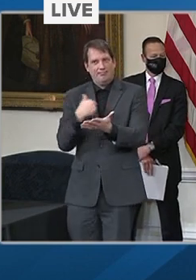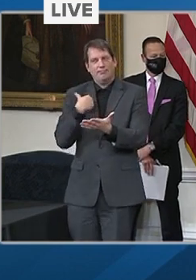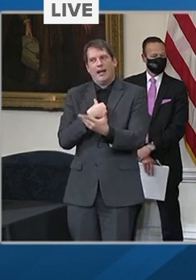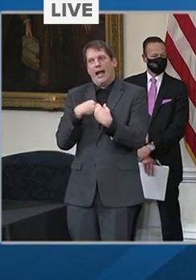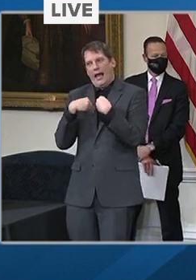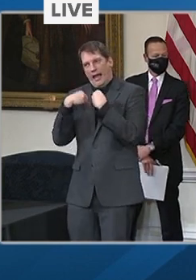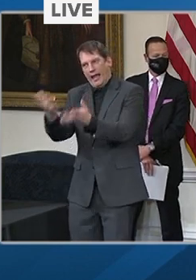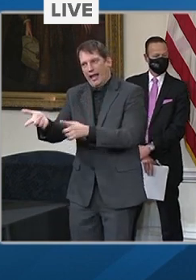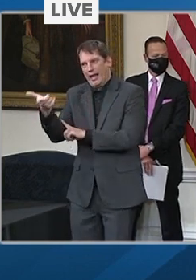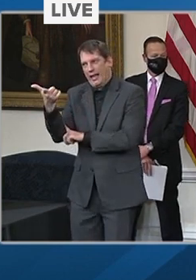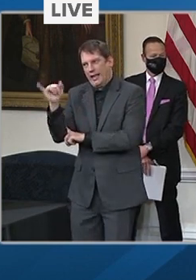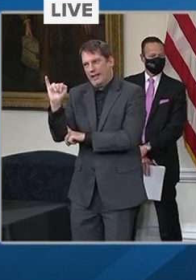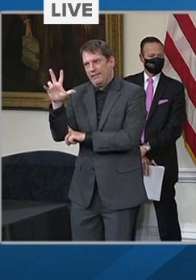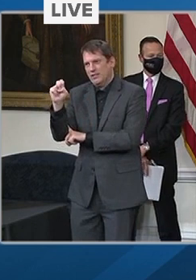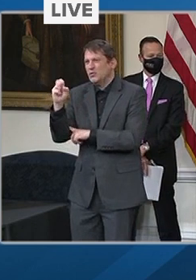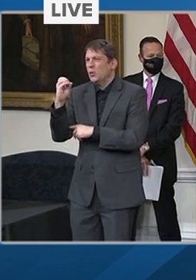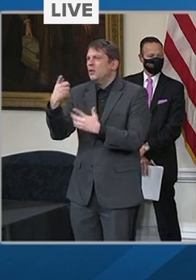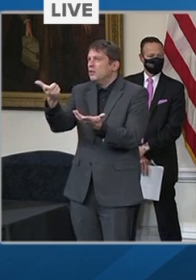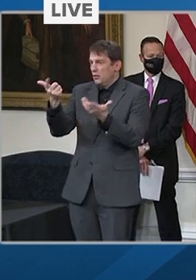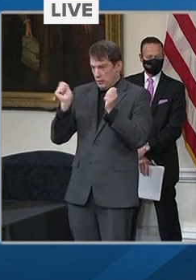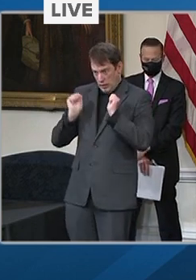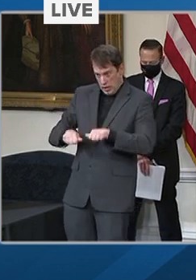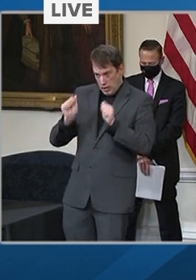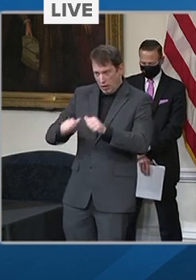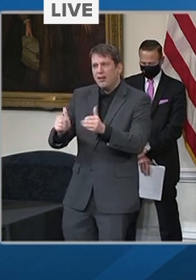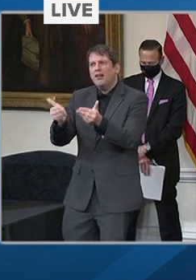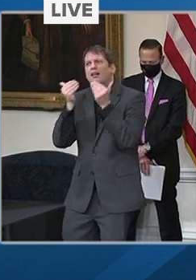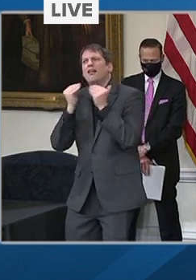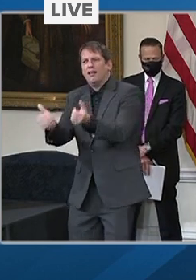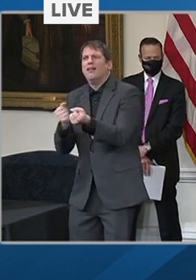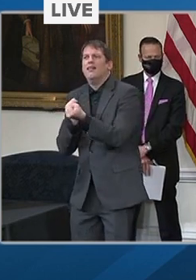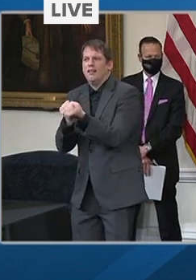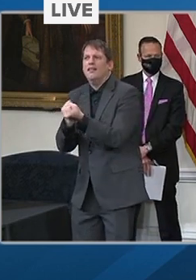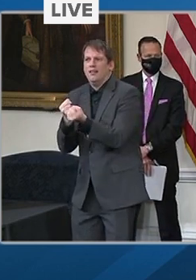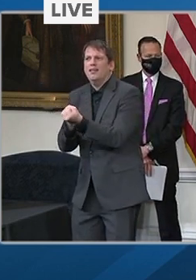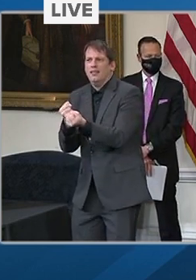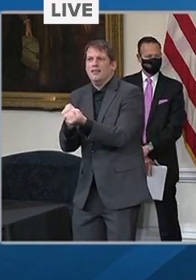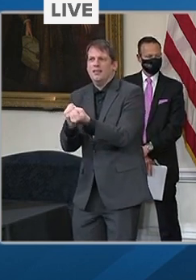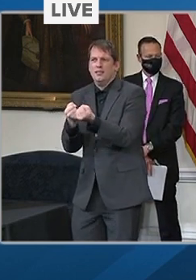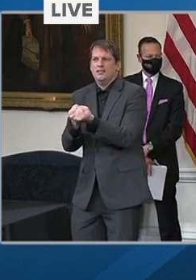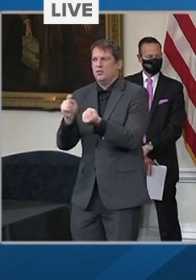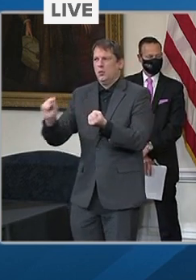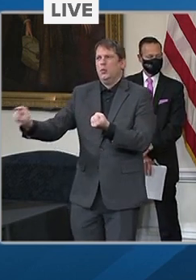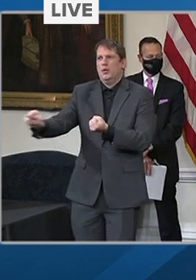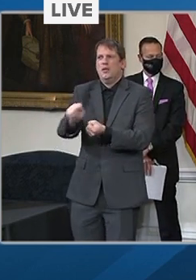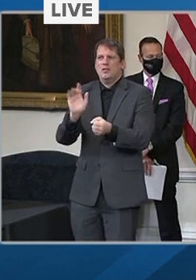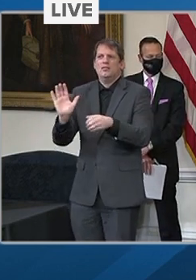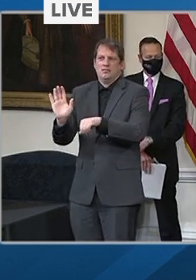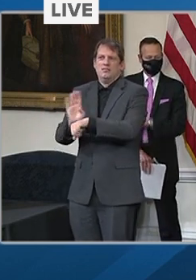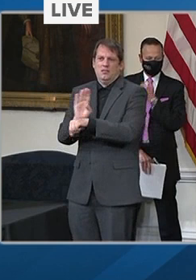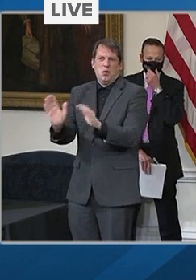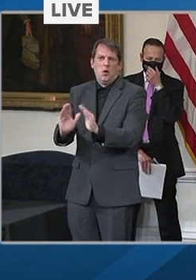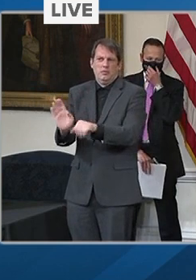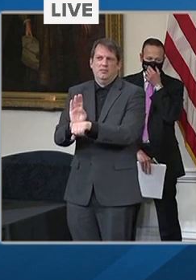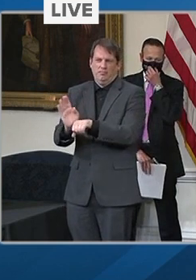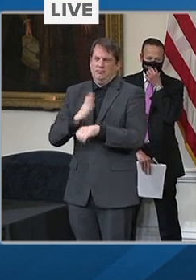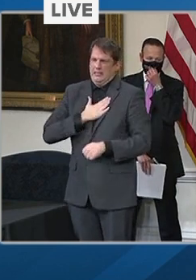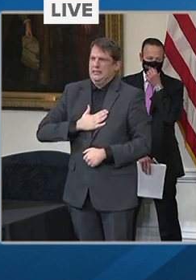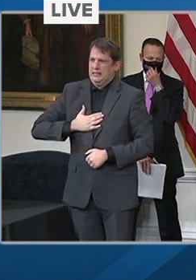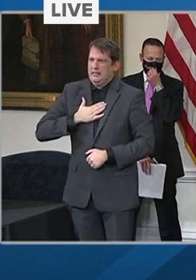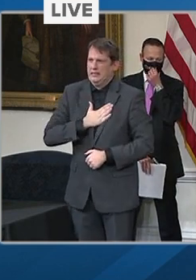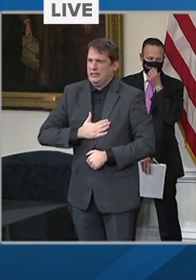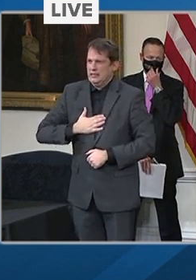you can to help support our Maryland small businesses. During Hanukkah,